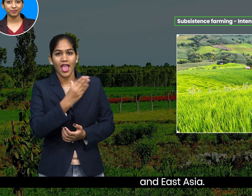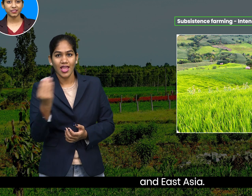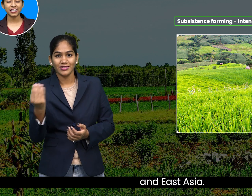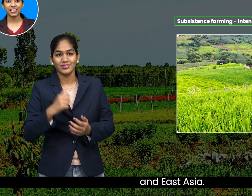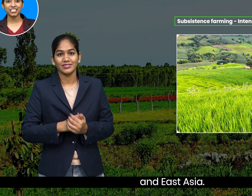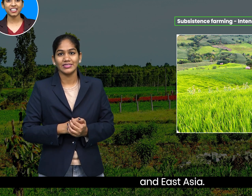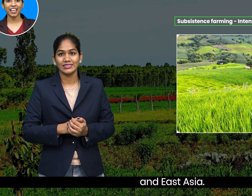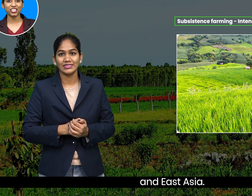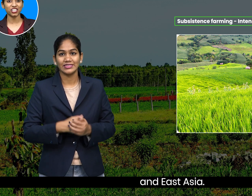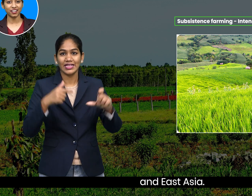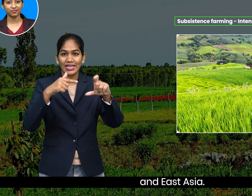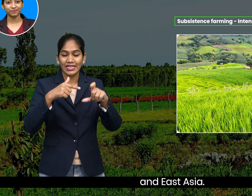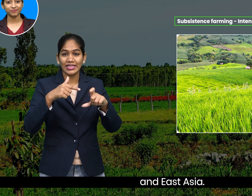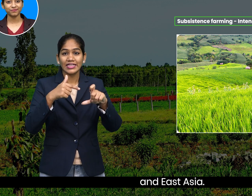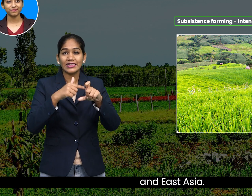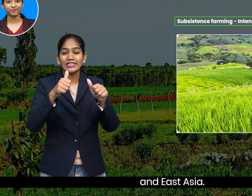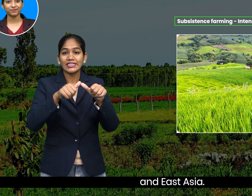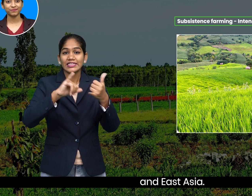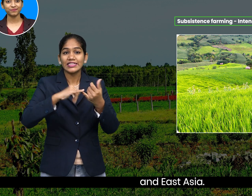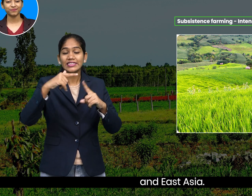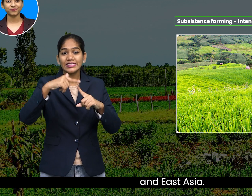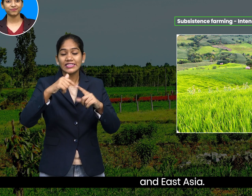and East Asia.